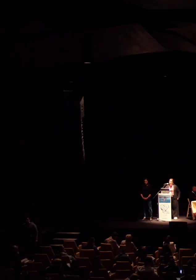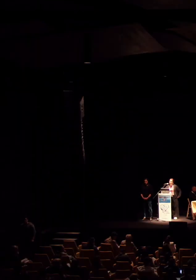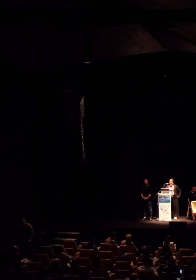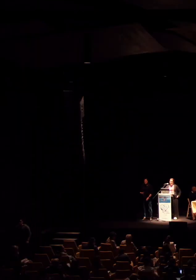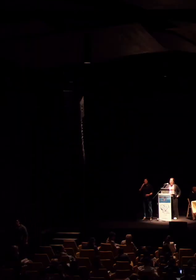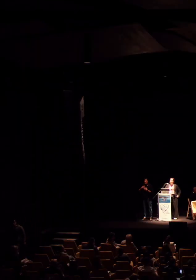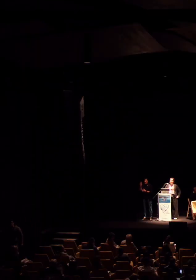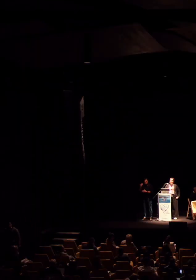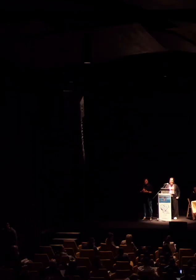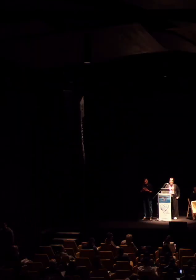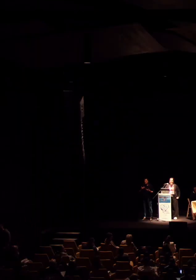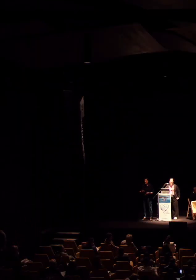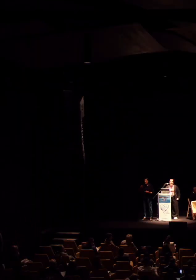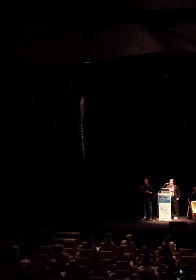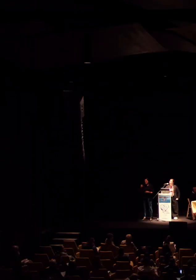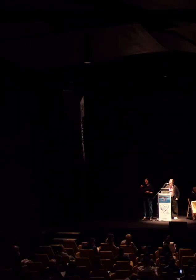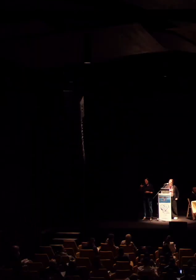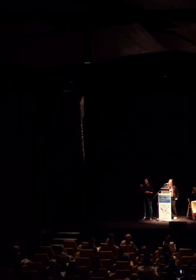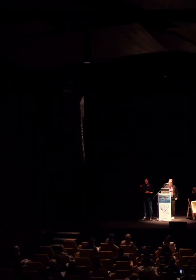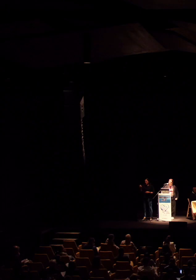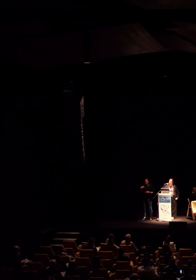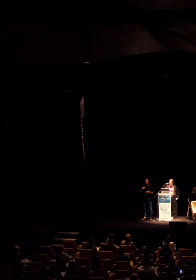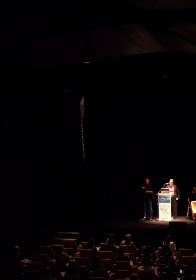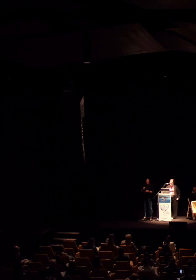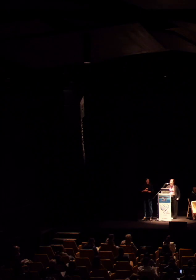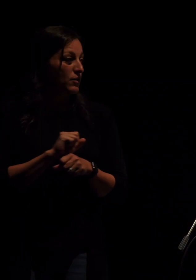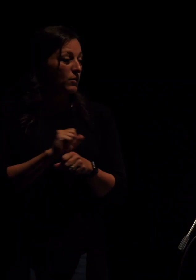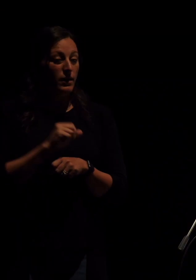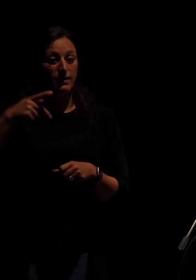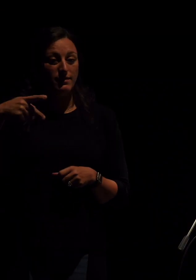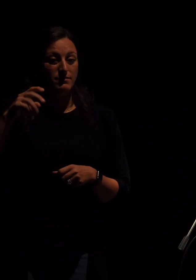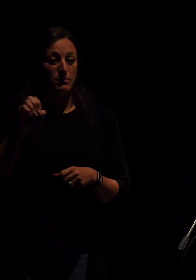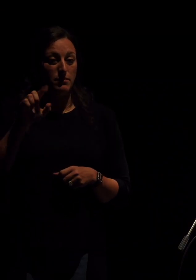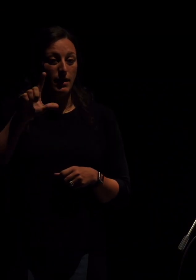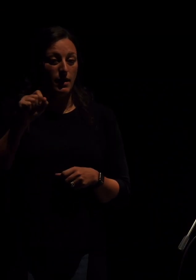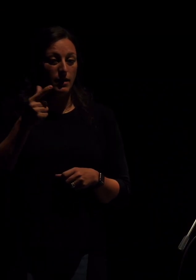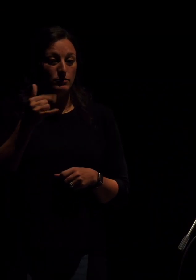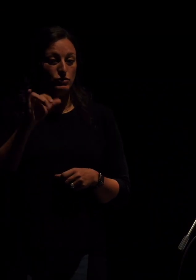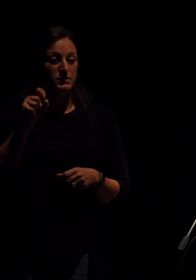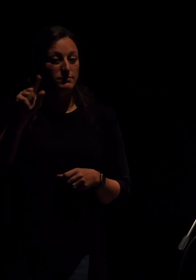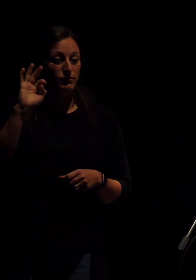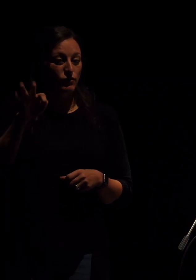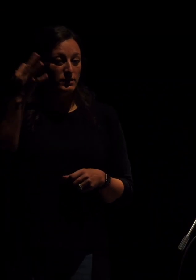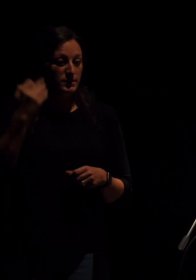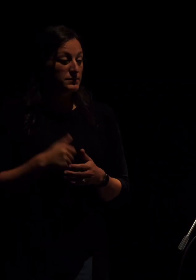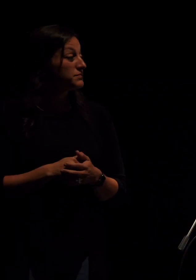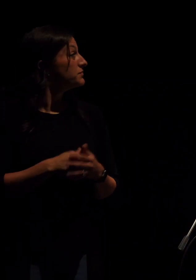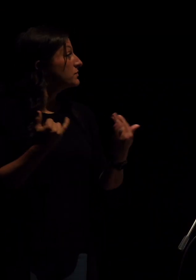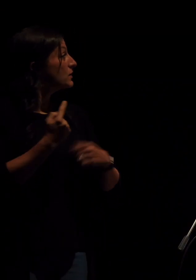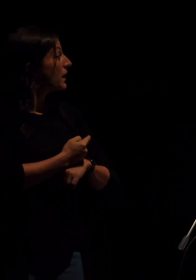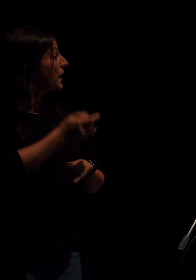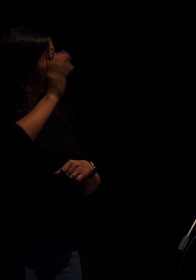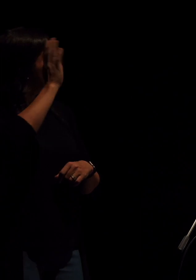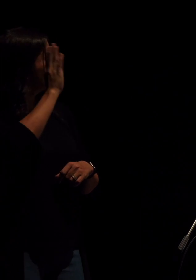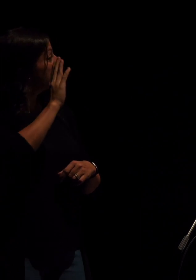So, good morning. I'm Helene Peltier. I work in Observatoire Pélagis in La Rochelle University in France. And I'm going to present